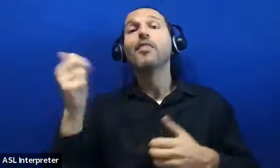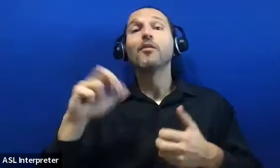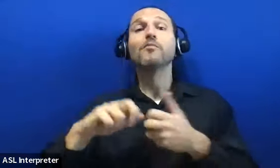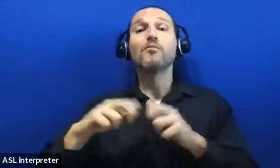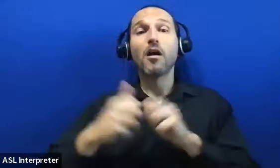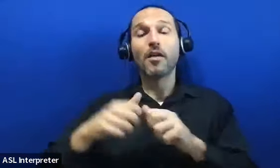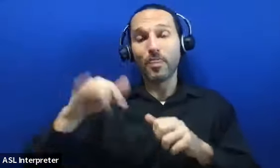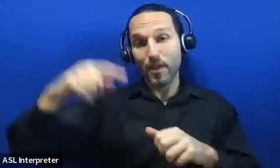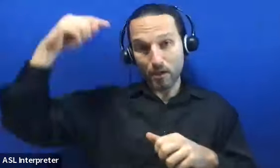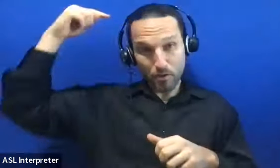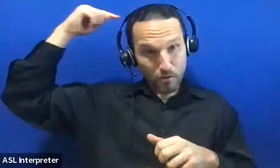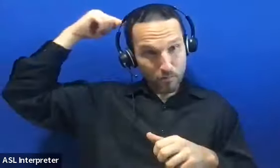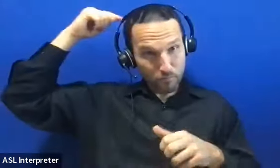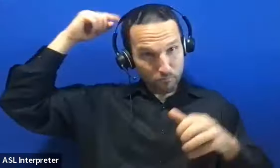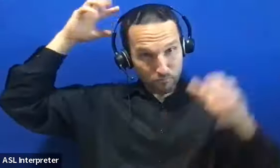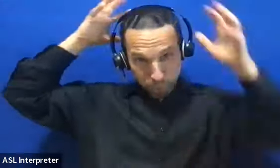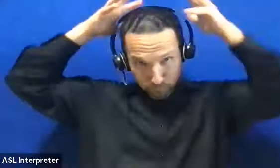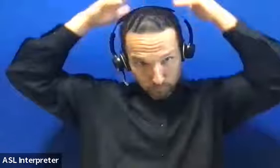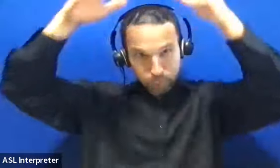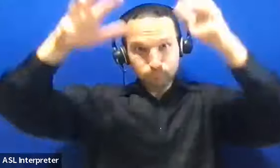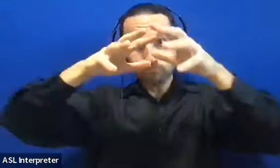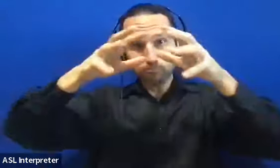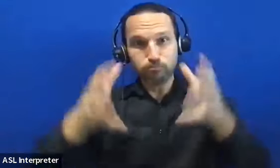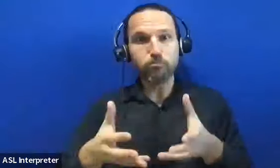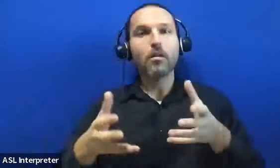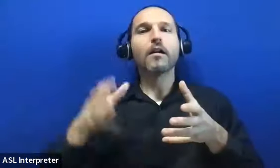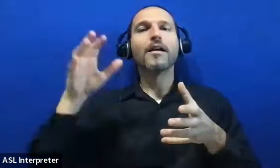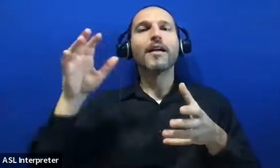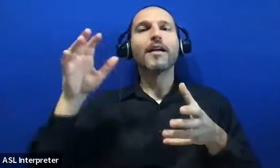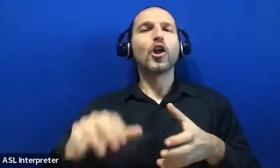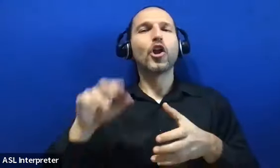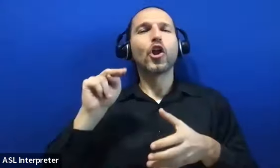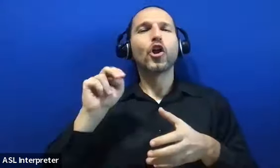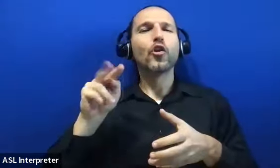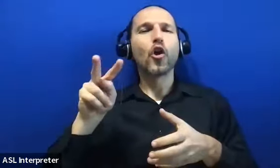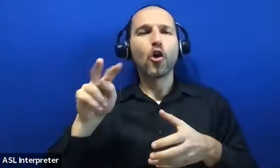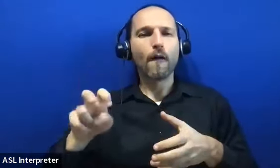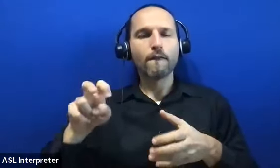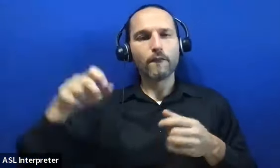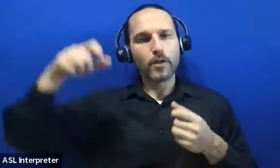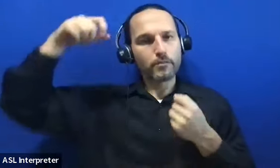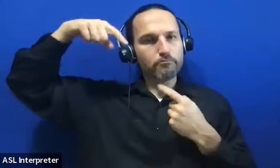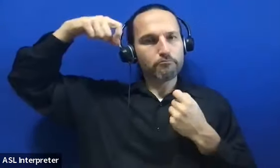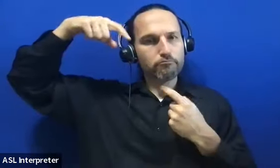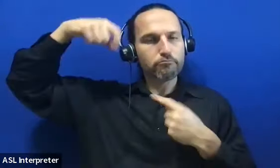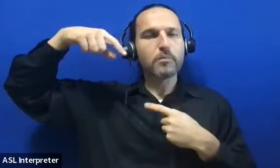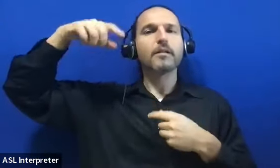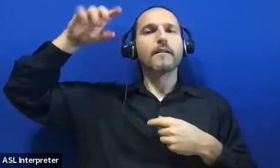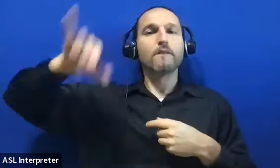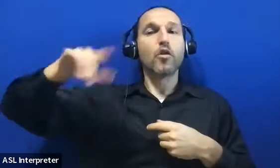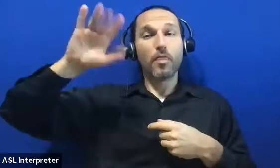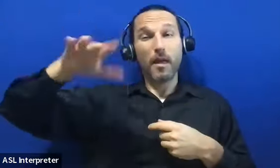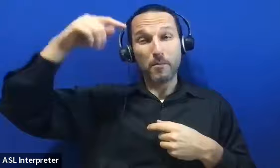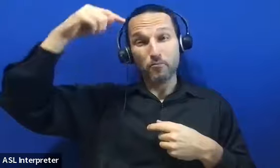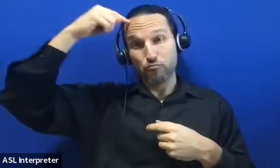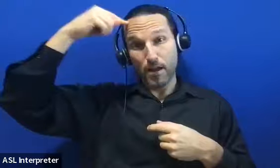may be cranial nerve dysfunction. So we have 12 paired nerves in the back of our brain